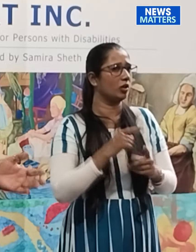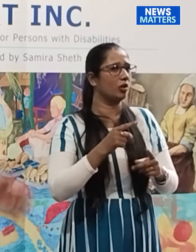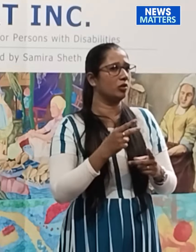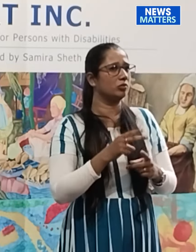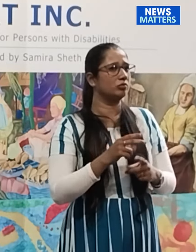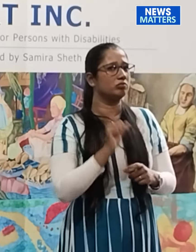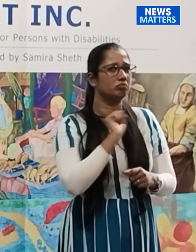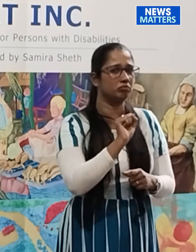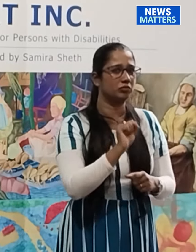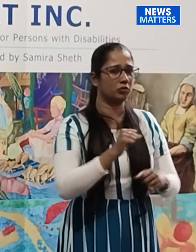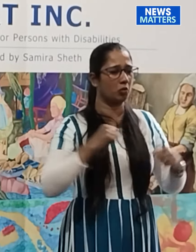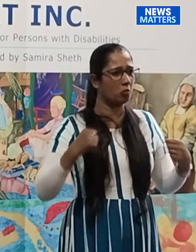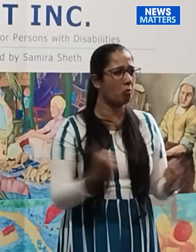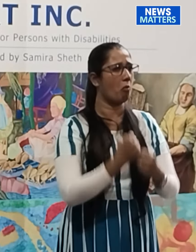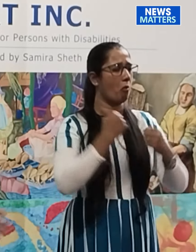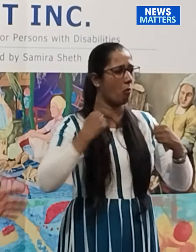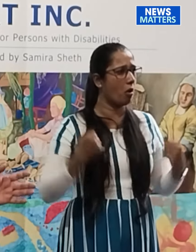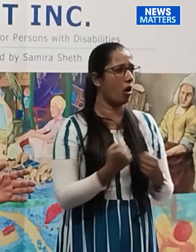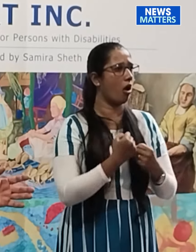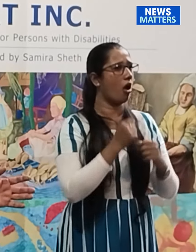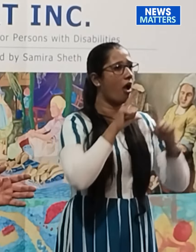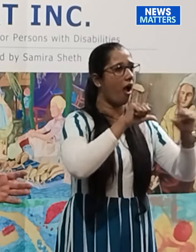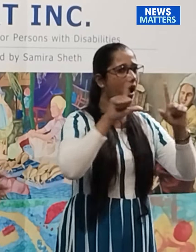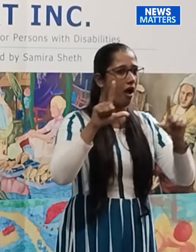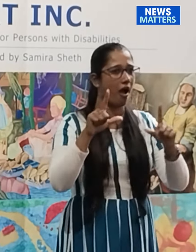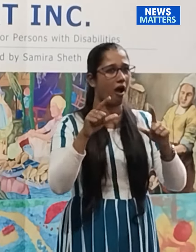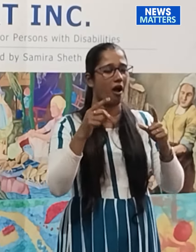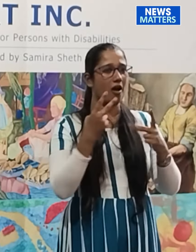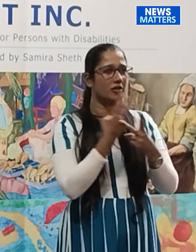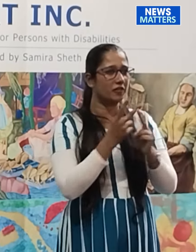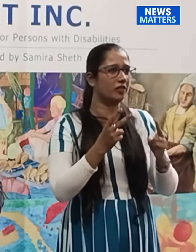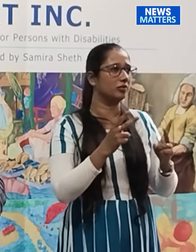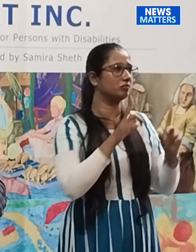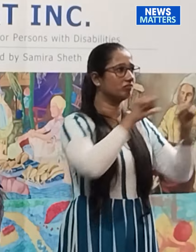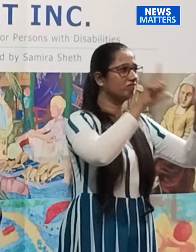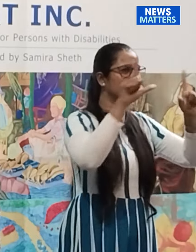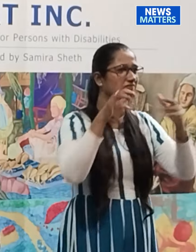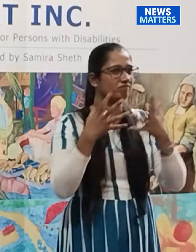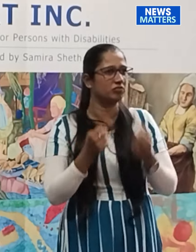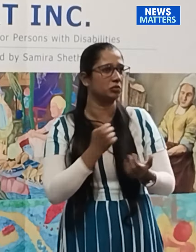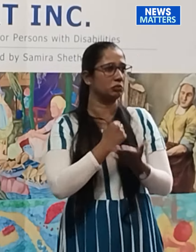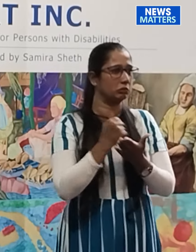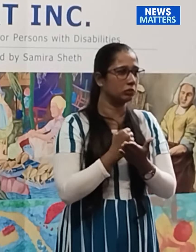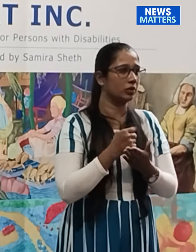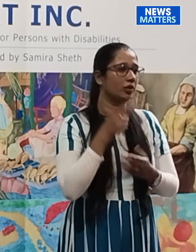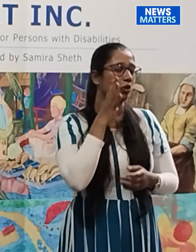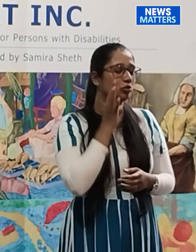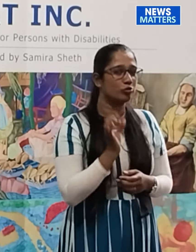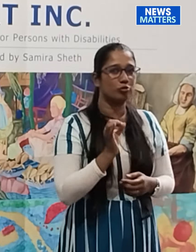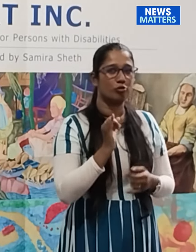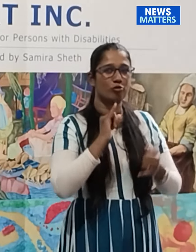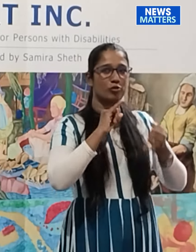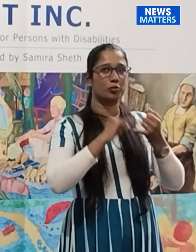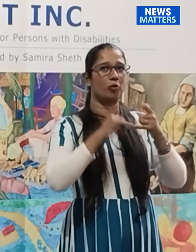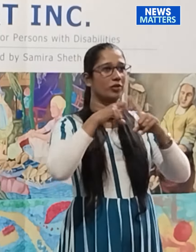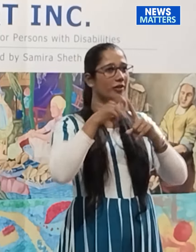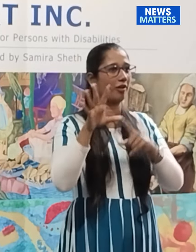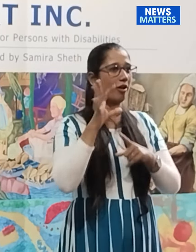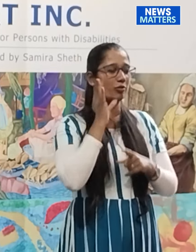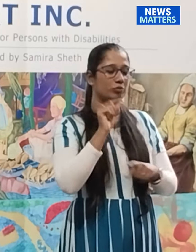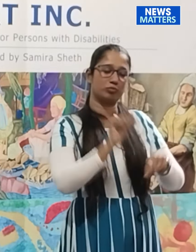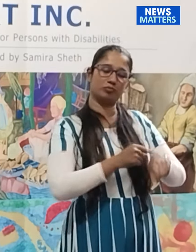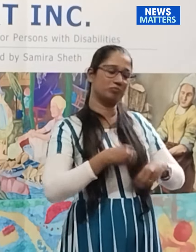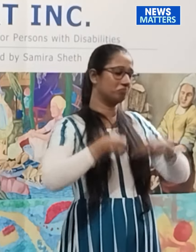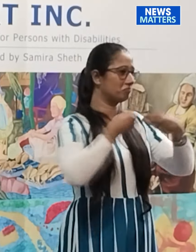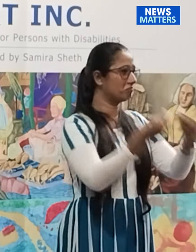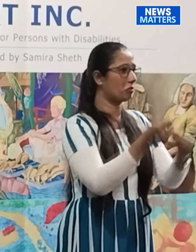pictures, their art forms in some of the other galleries, and I think Dr. Subodh Kirtan has given the right